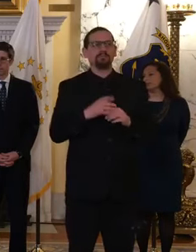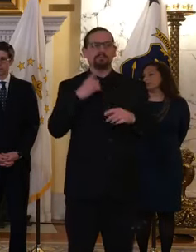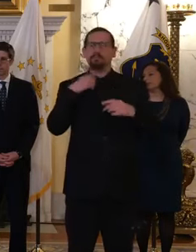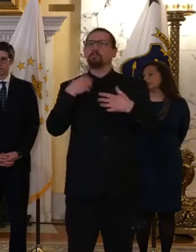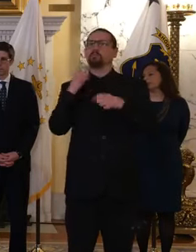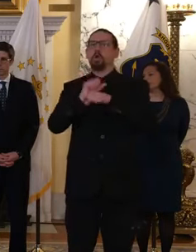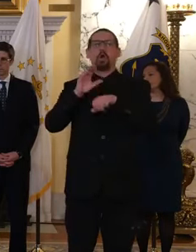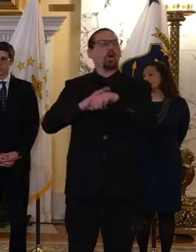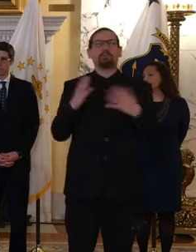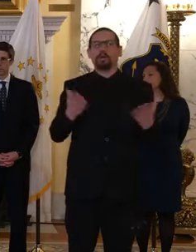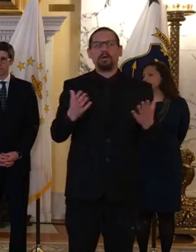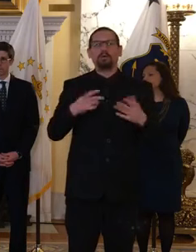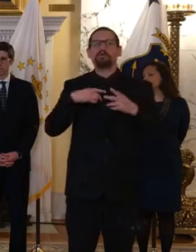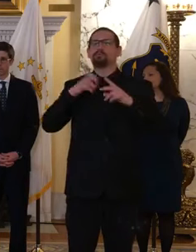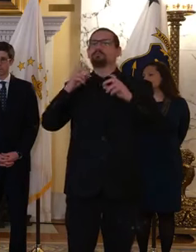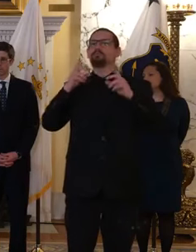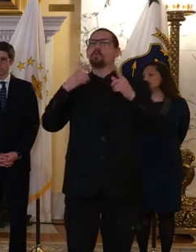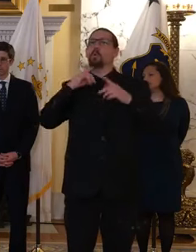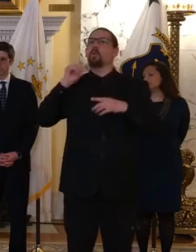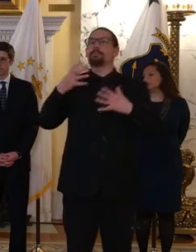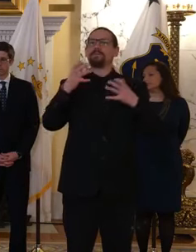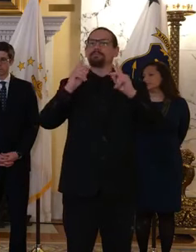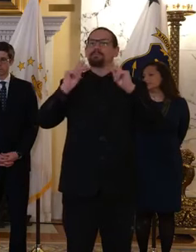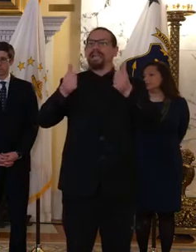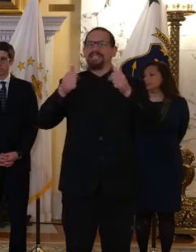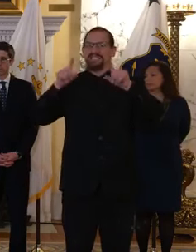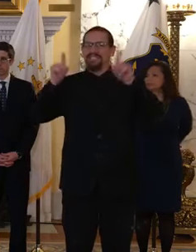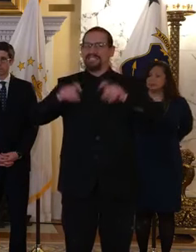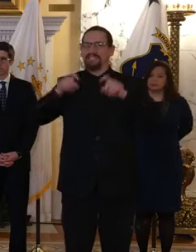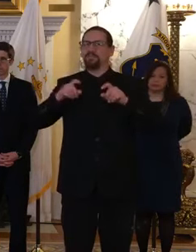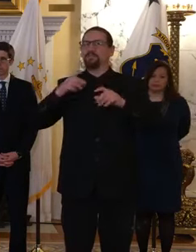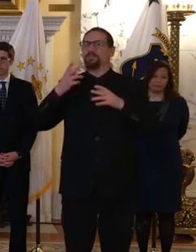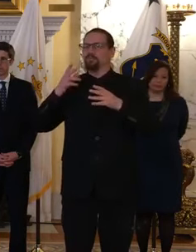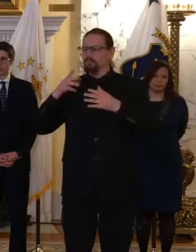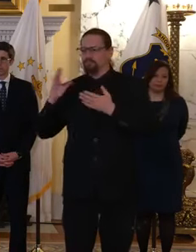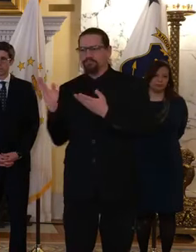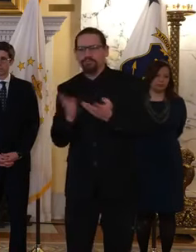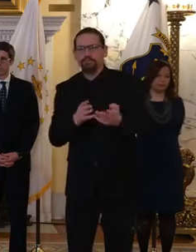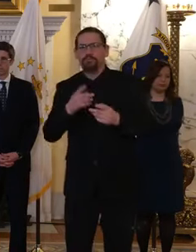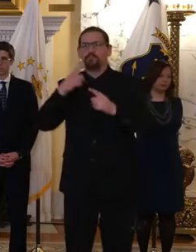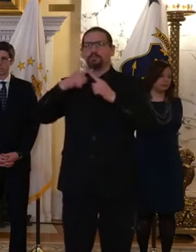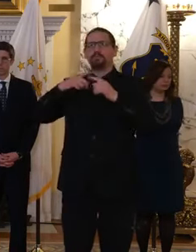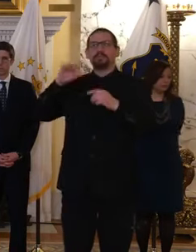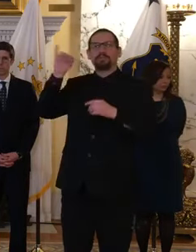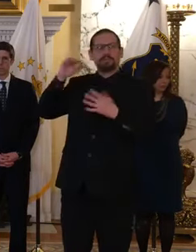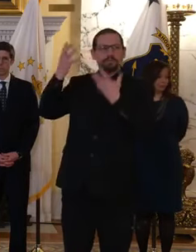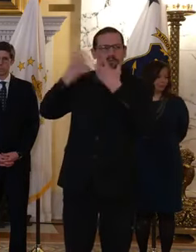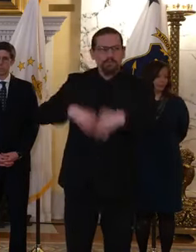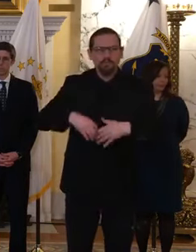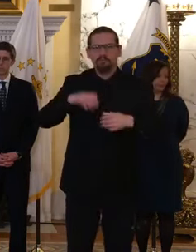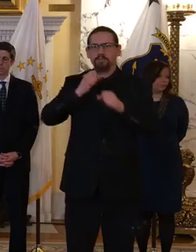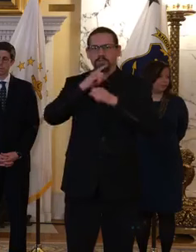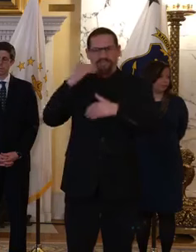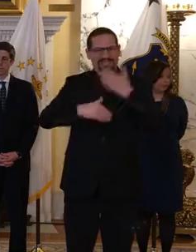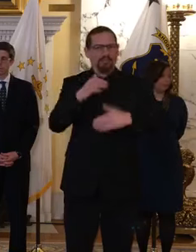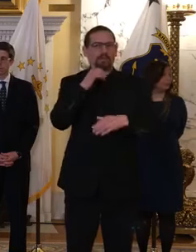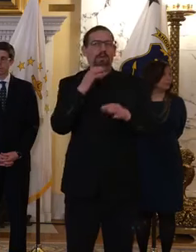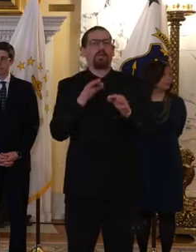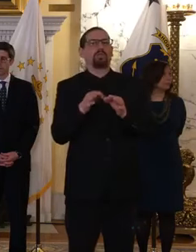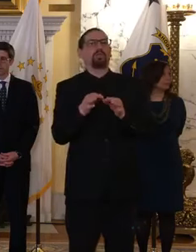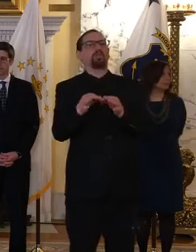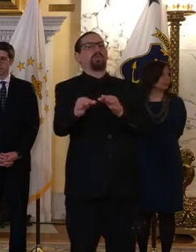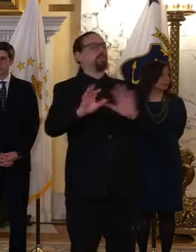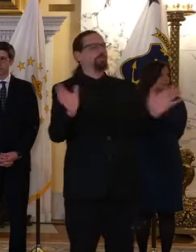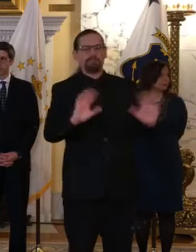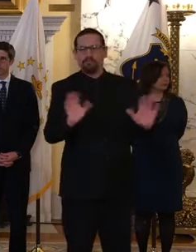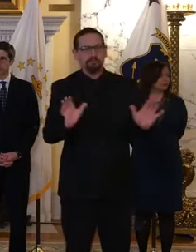tests available as a state. We know that that will help us expand capacity, and there is deliberate work